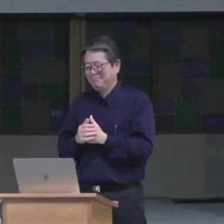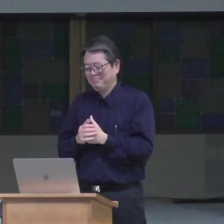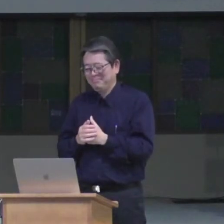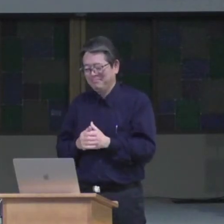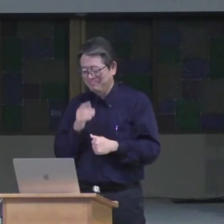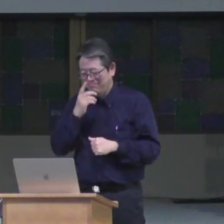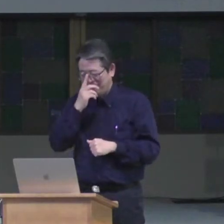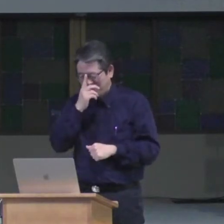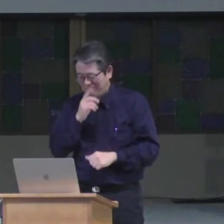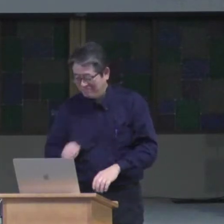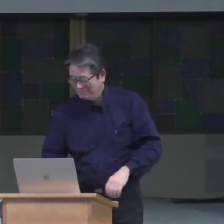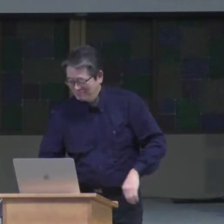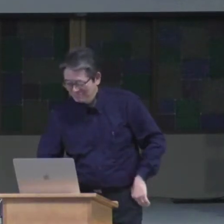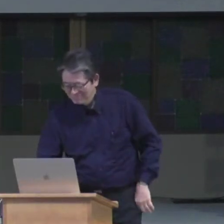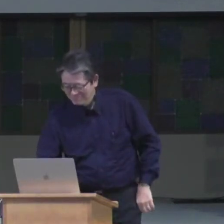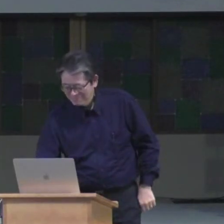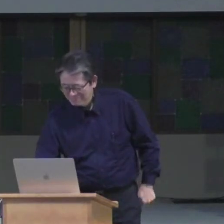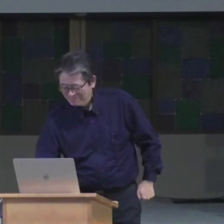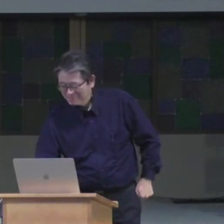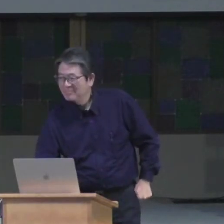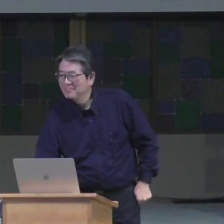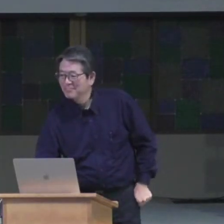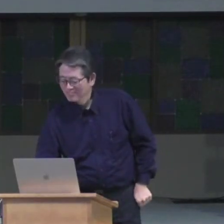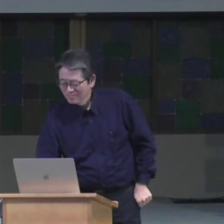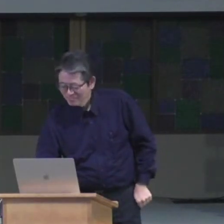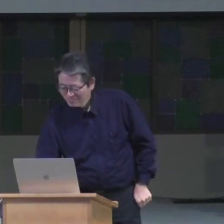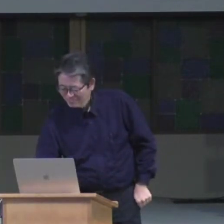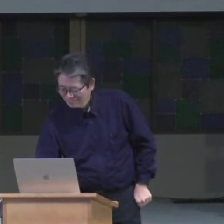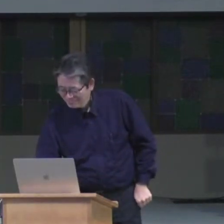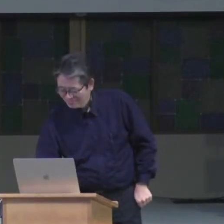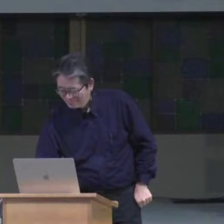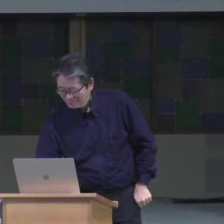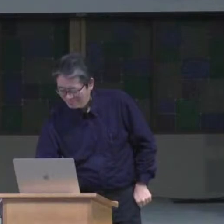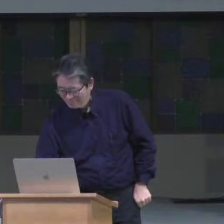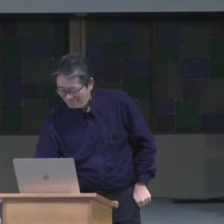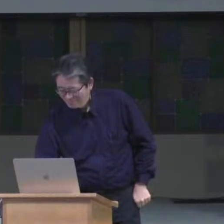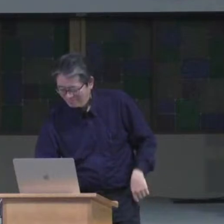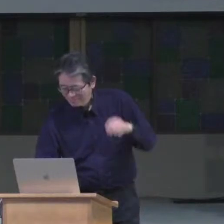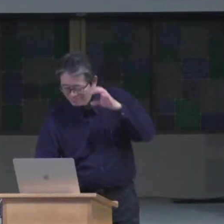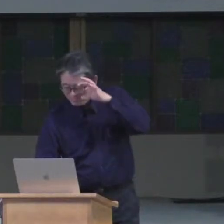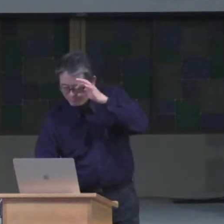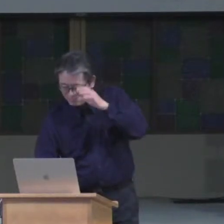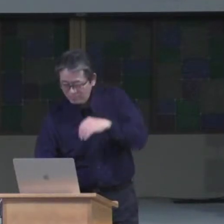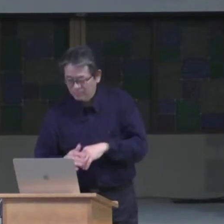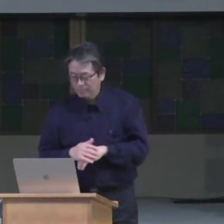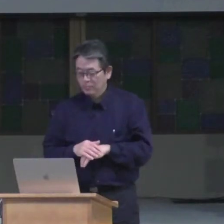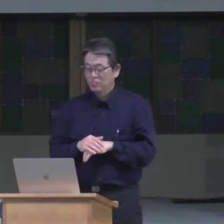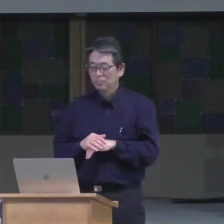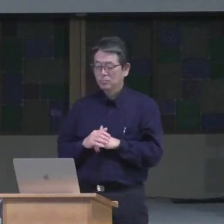the capacity to work at it and struggle and keep going and keep going and keep going in this process.